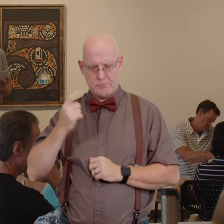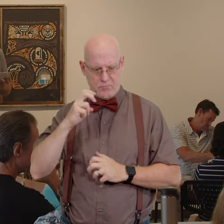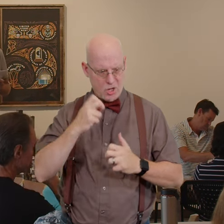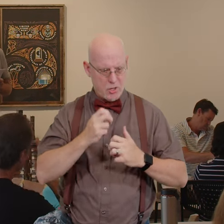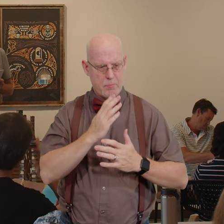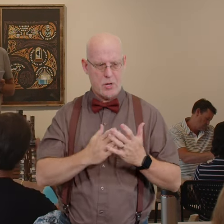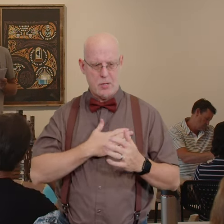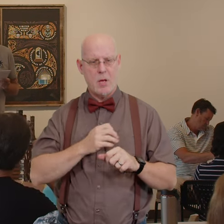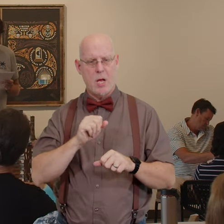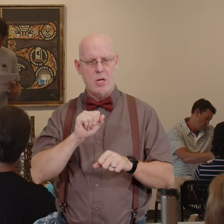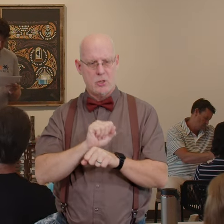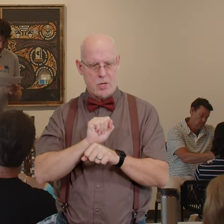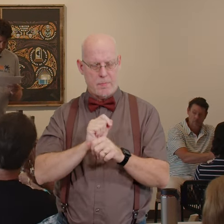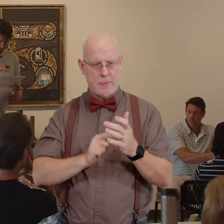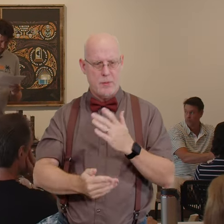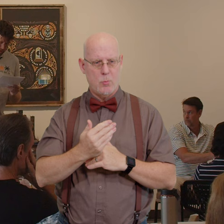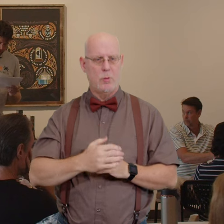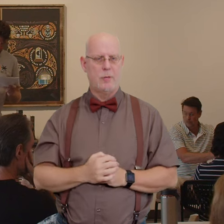I come to the hardest part of my task this morning.